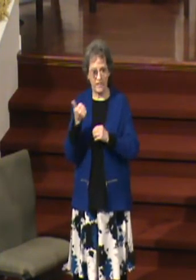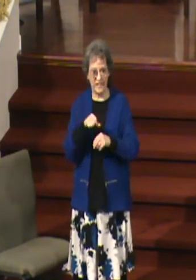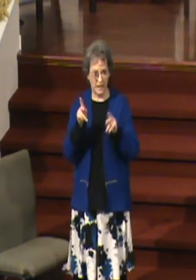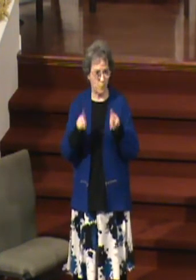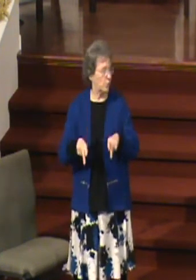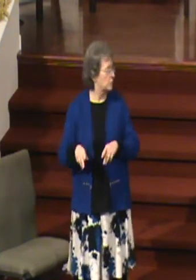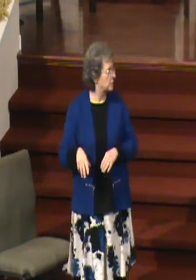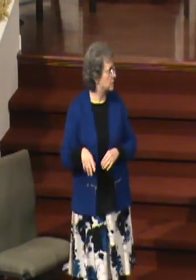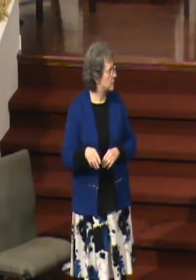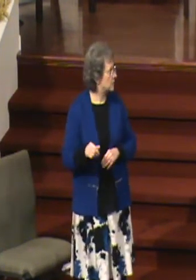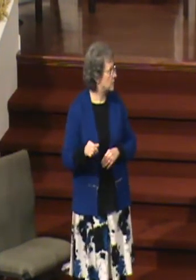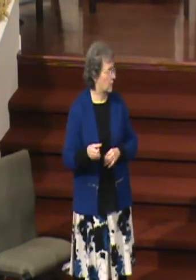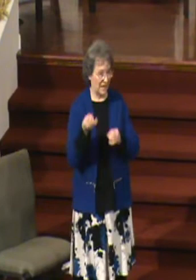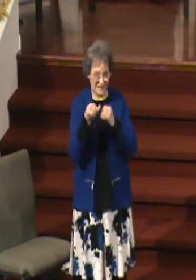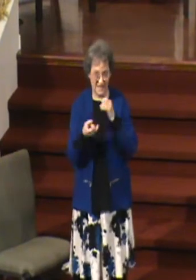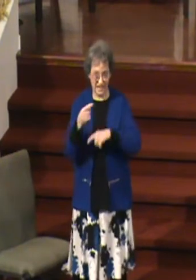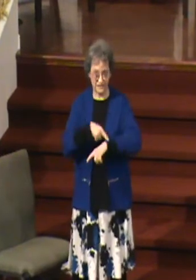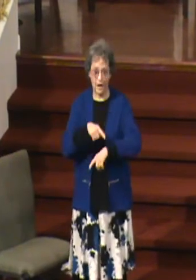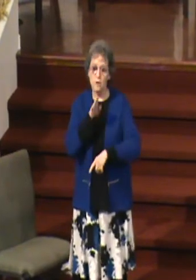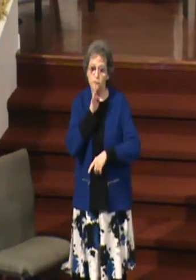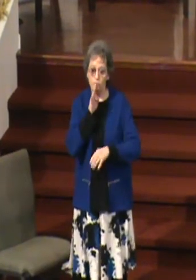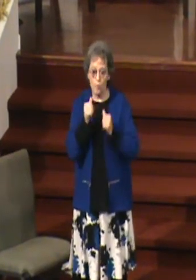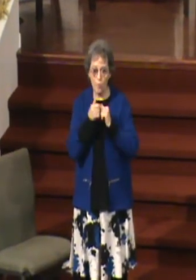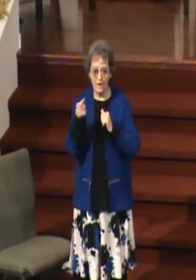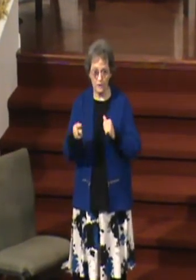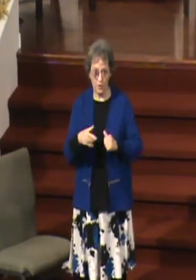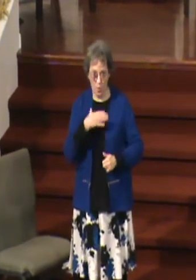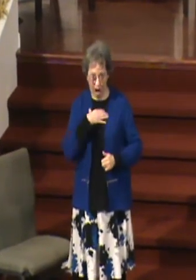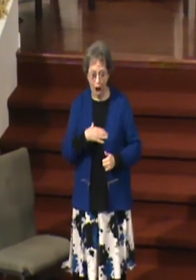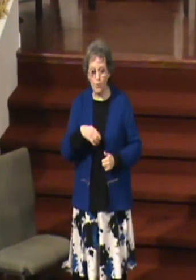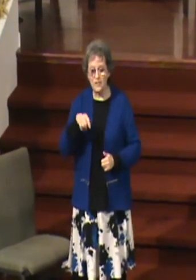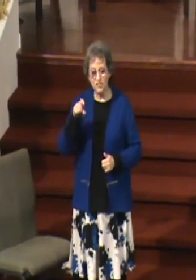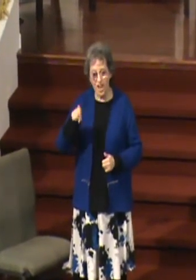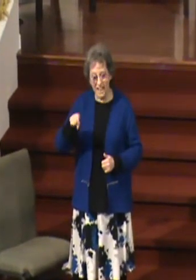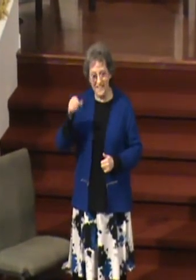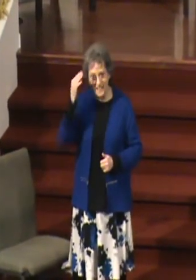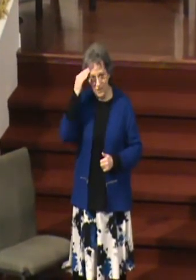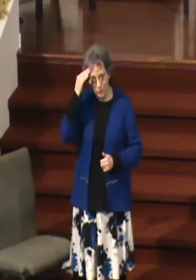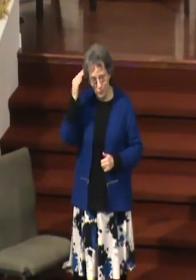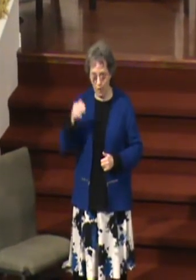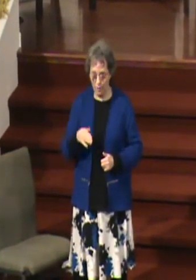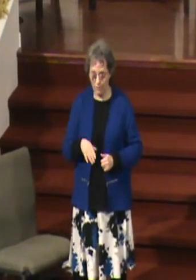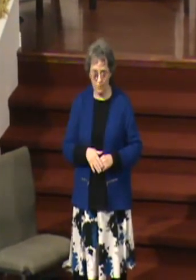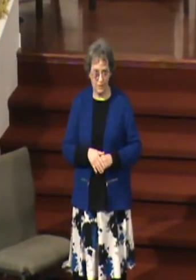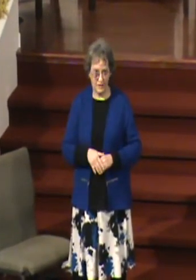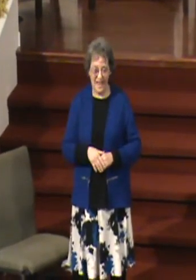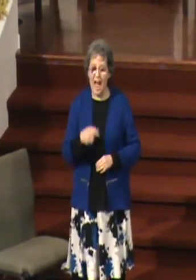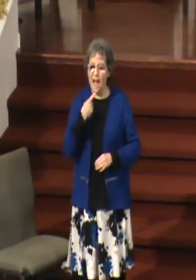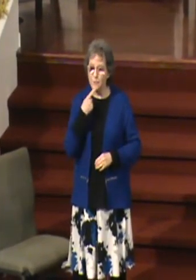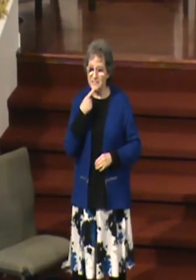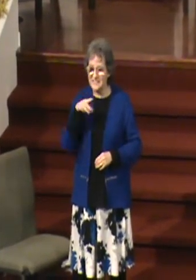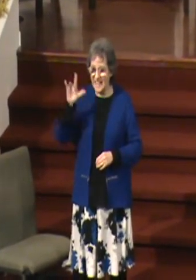The last time I talked to you, I wish I would have known. I would say I love you. He kept you on the